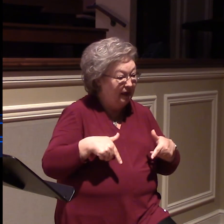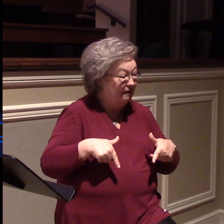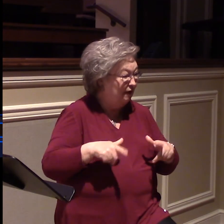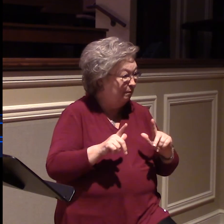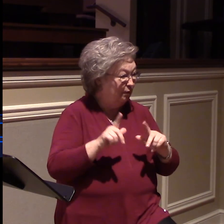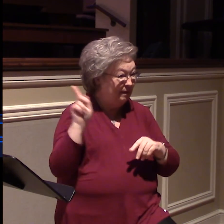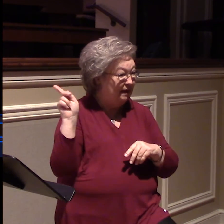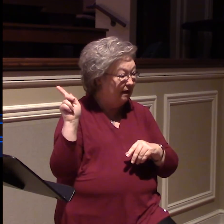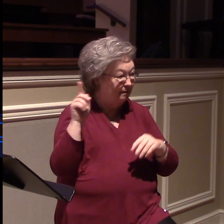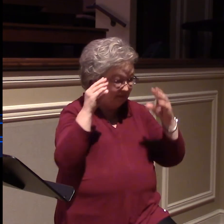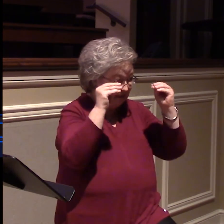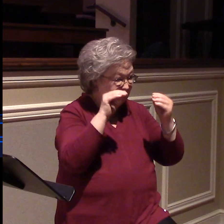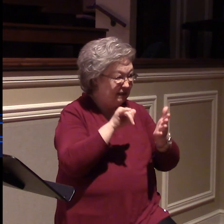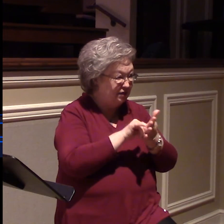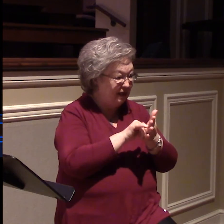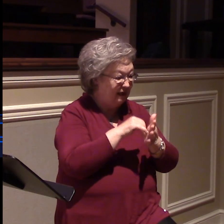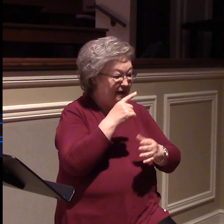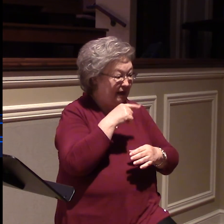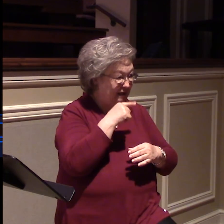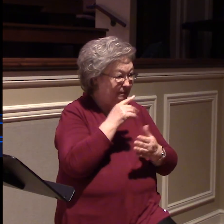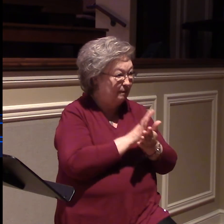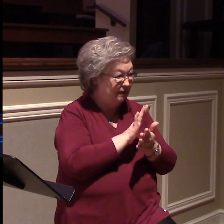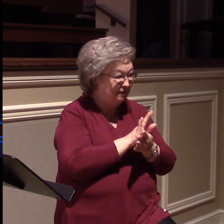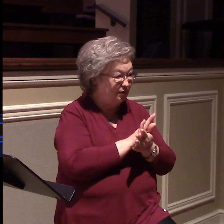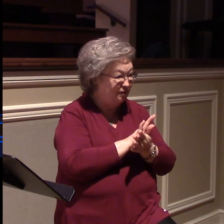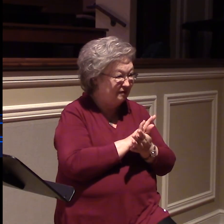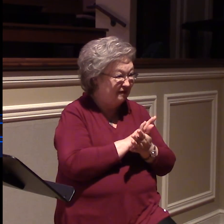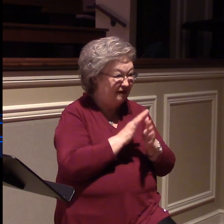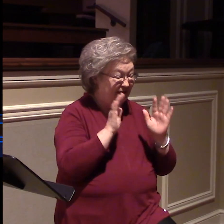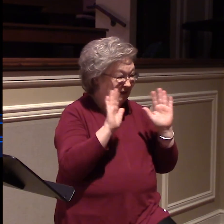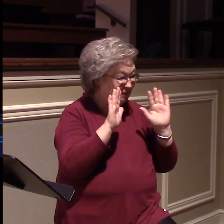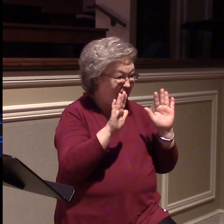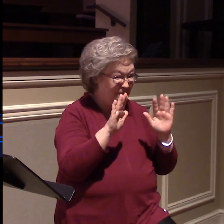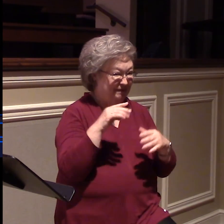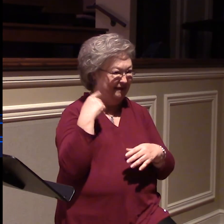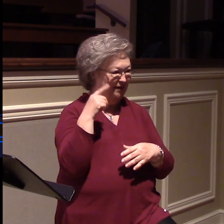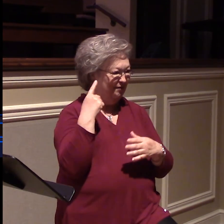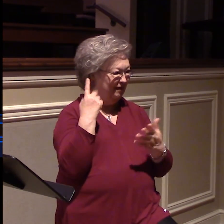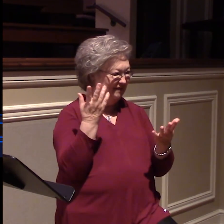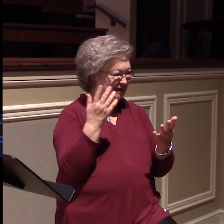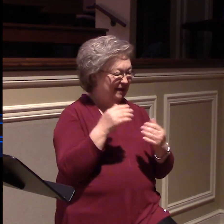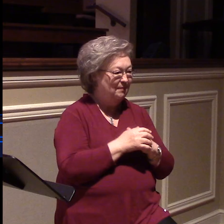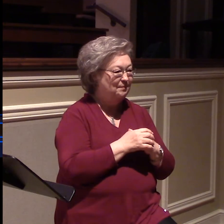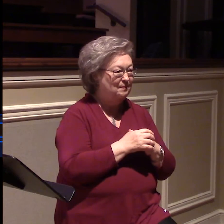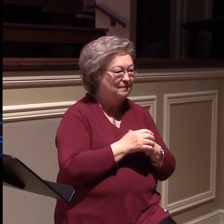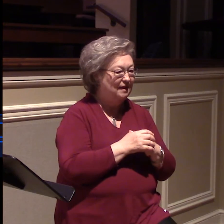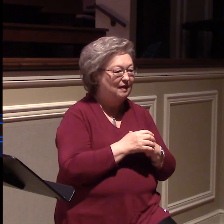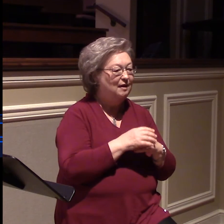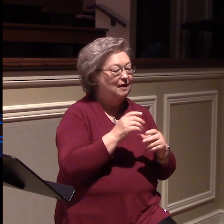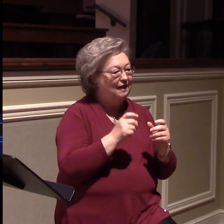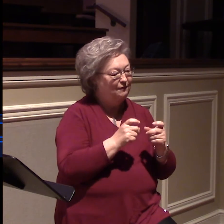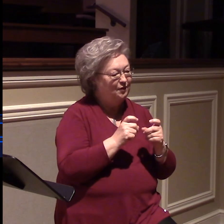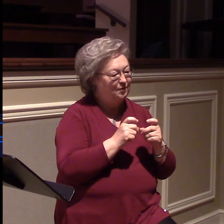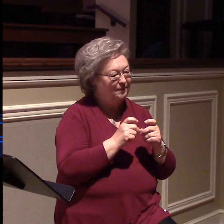sex education course in the public schools in Baldwin County. Isn't that kind of crazy? But and if you want to go on a real adventure, teach sex ed to